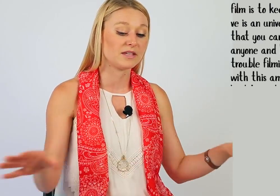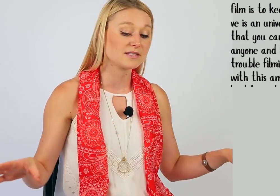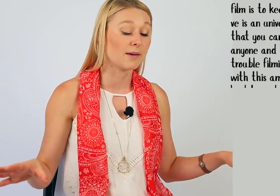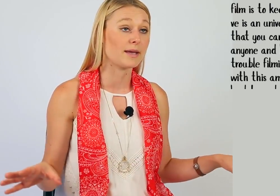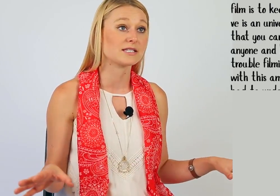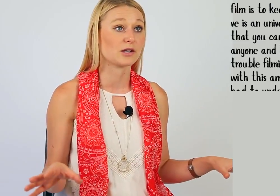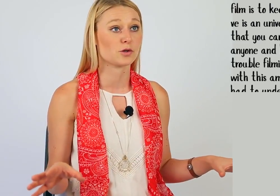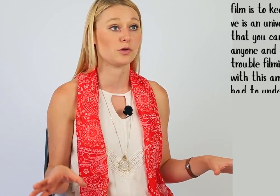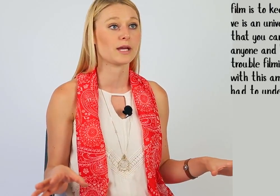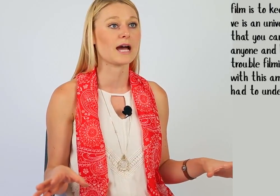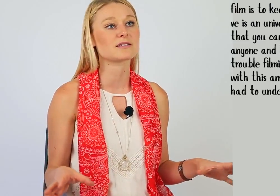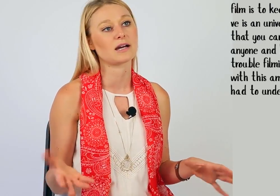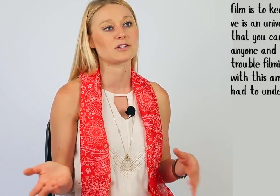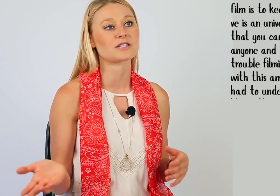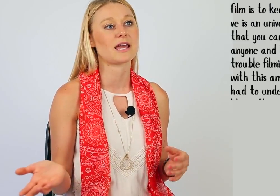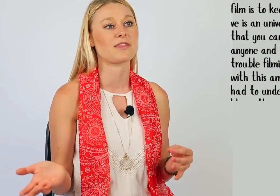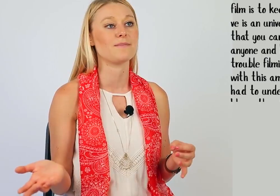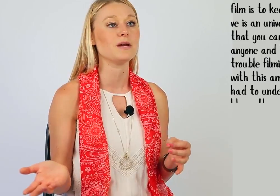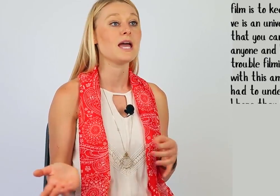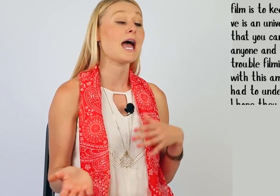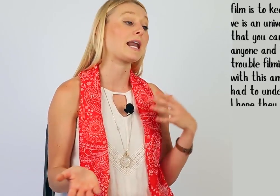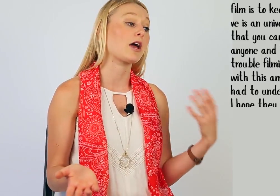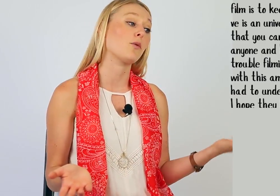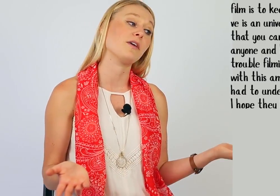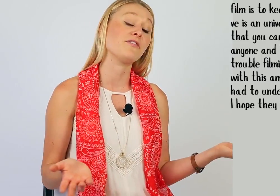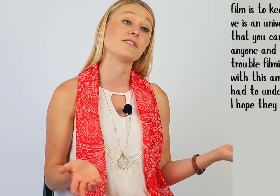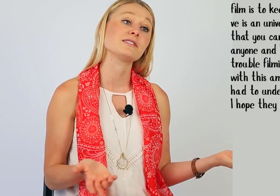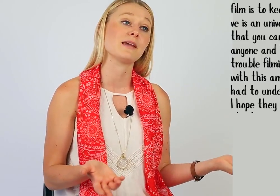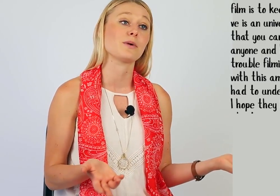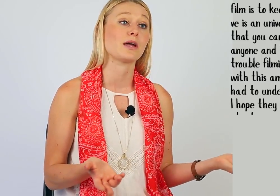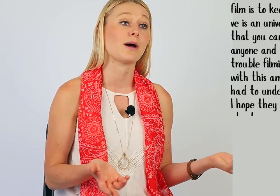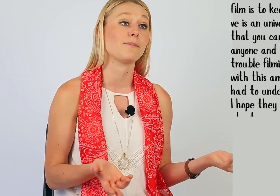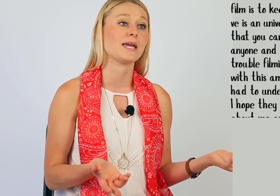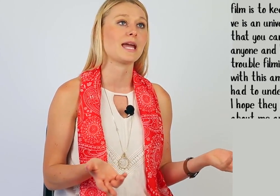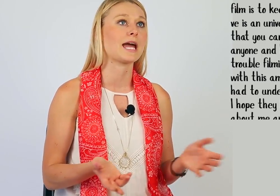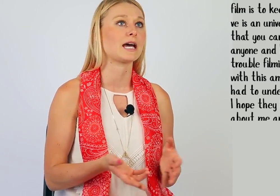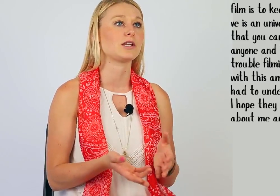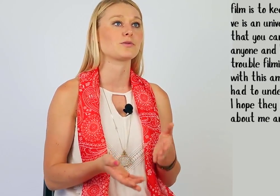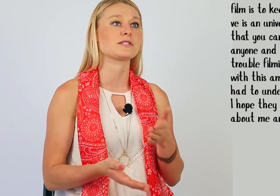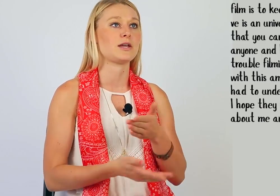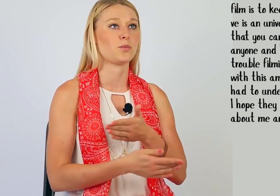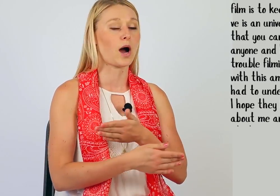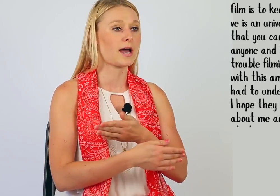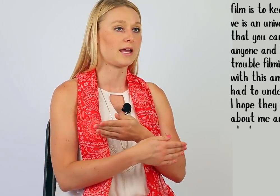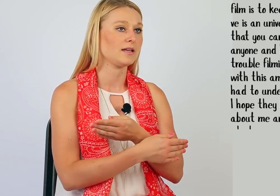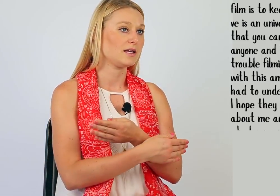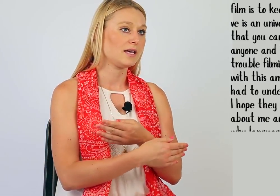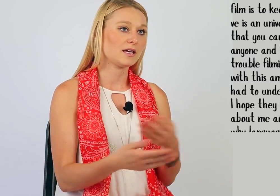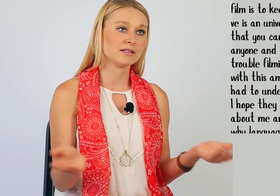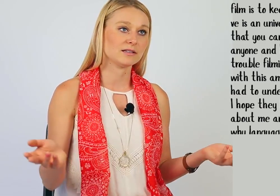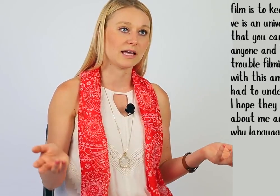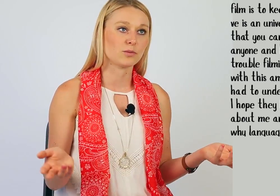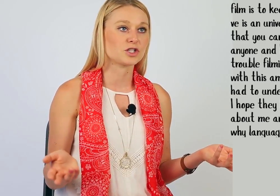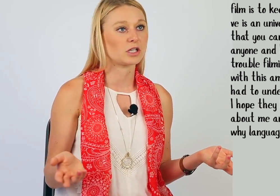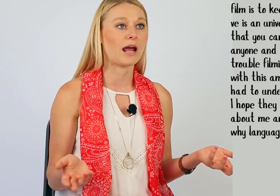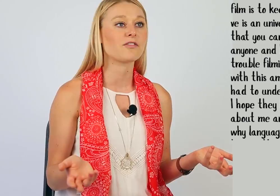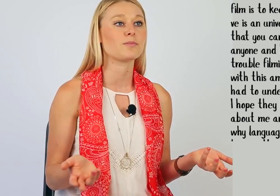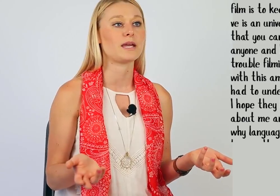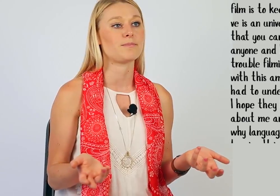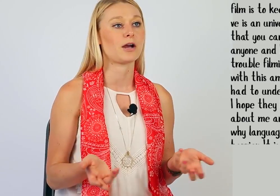this amazing crew and cast to understand them. And I hope they feel the same way about me. And I don't see why language should ever be a